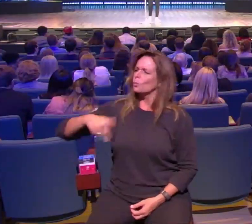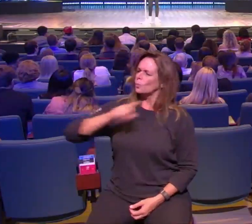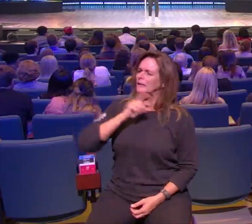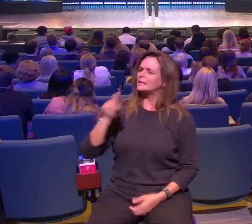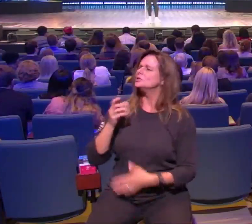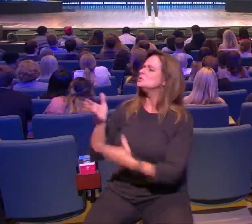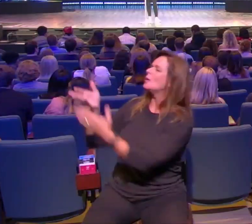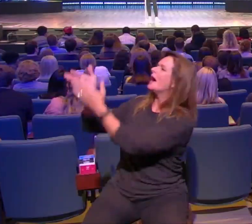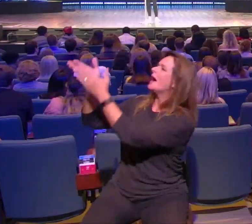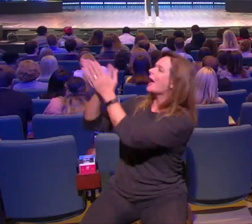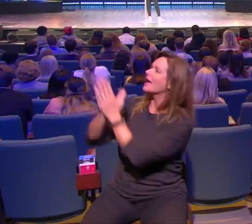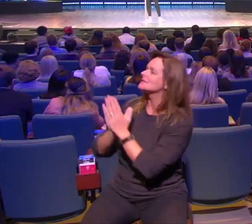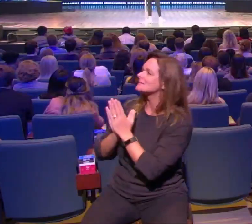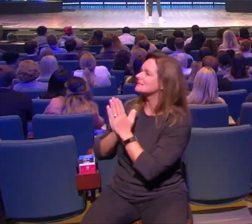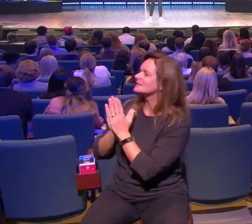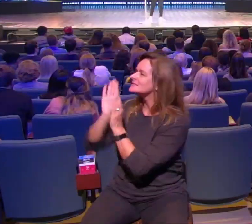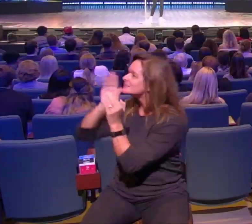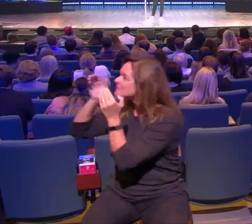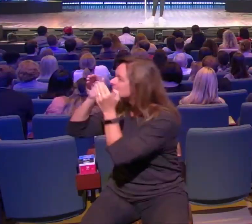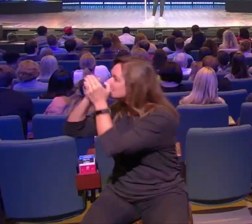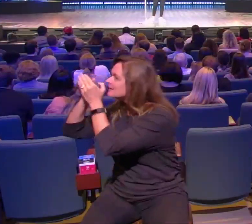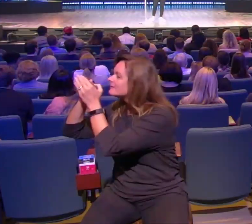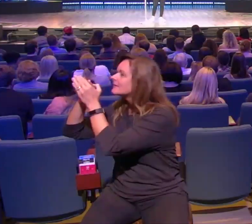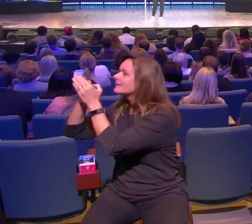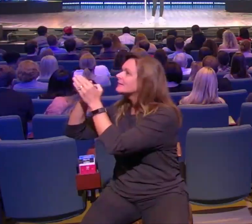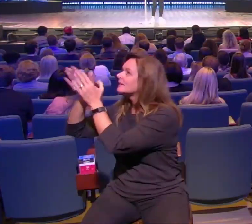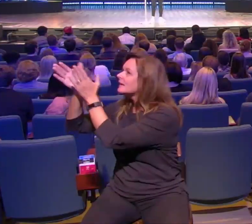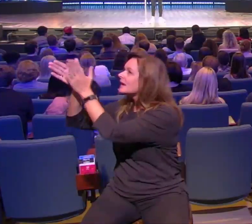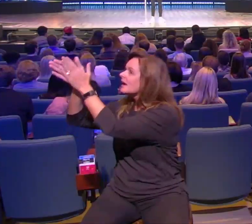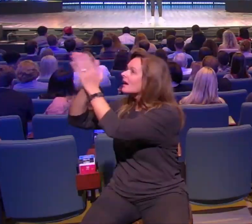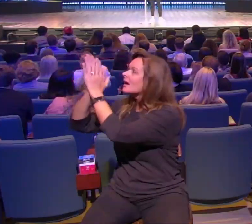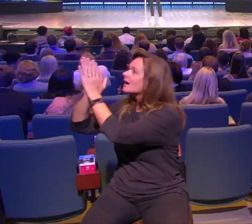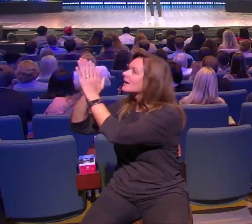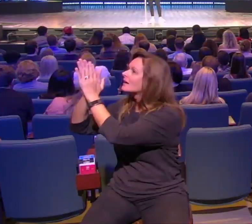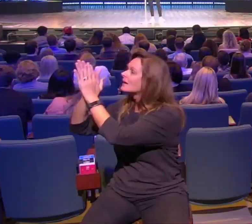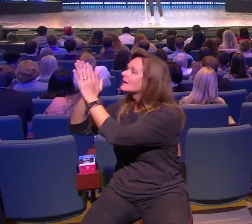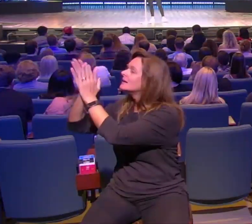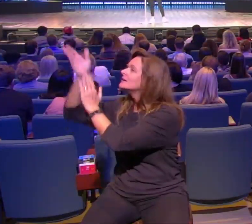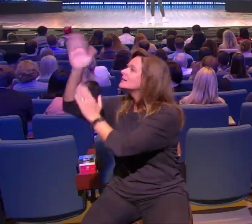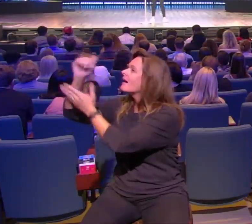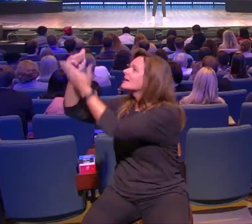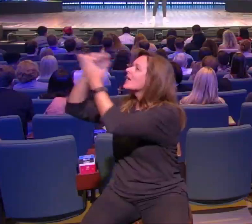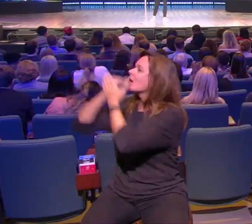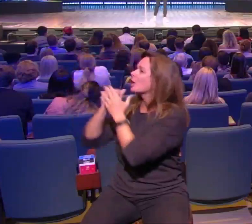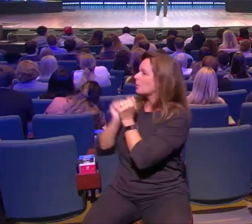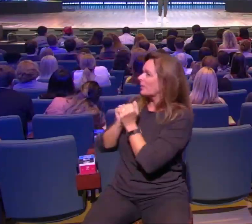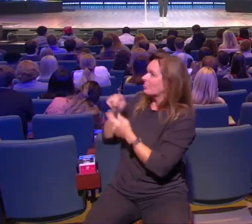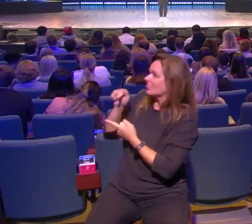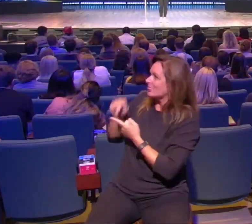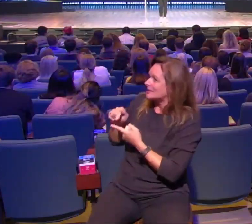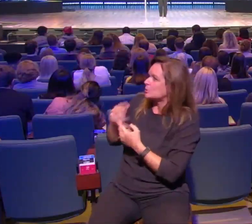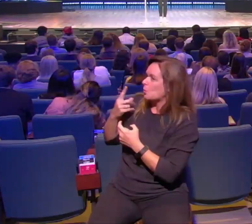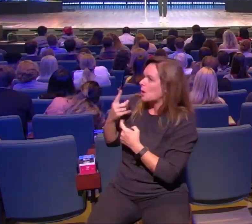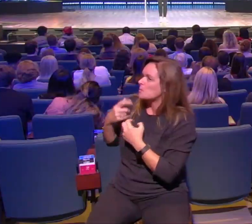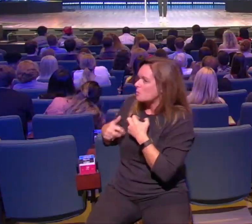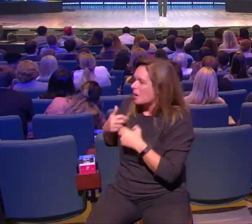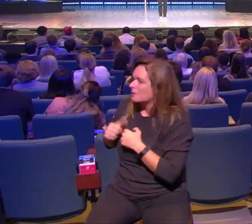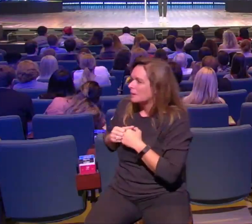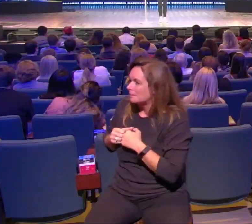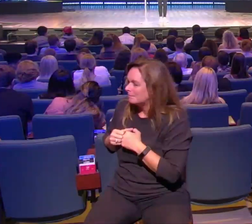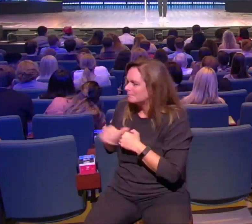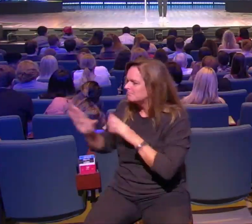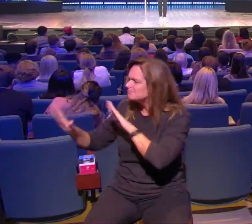your ask, asking specifically, asking expectantly, is really your first step into this Kairos